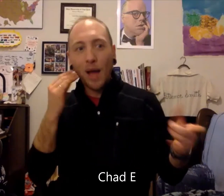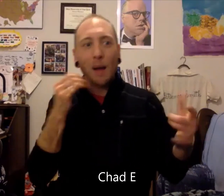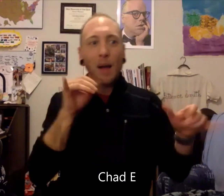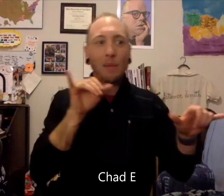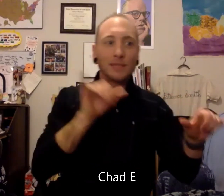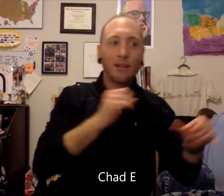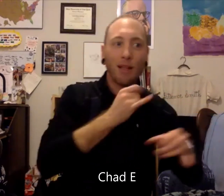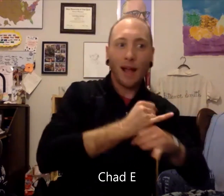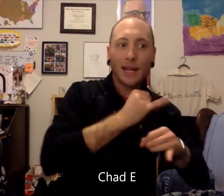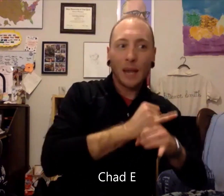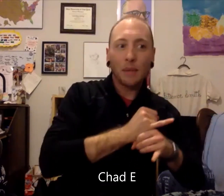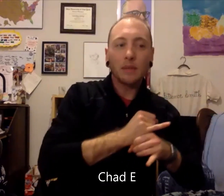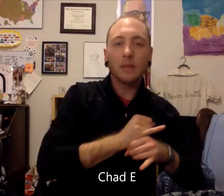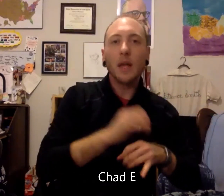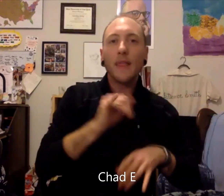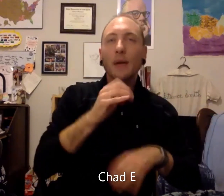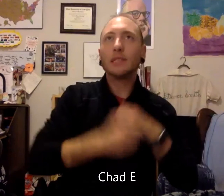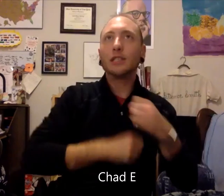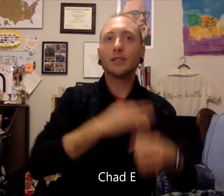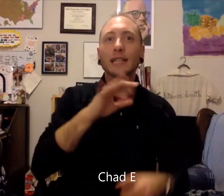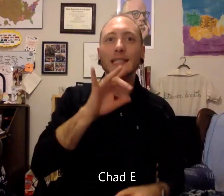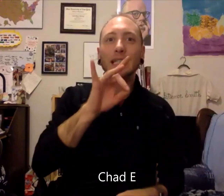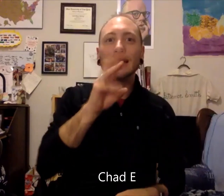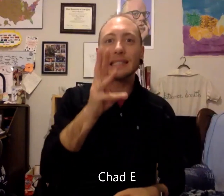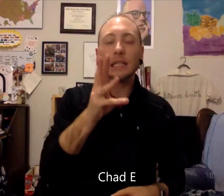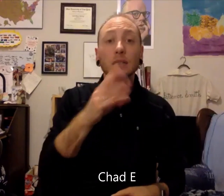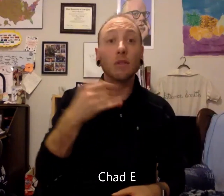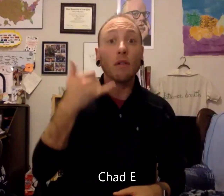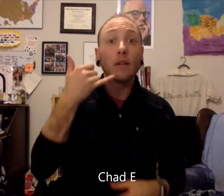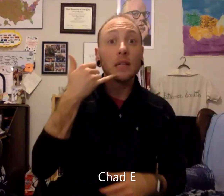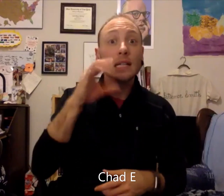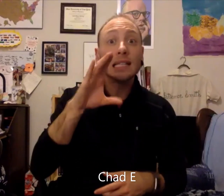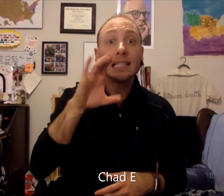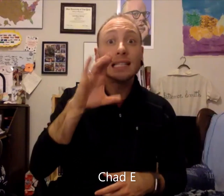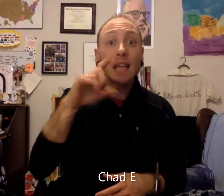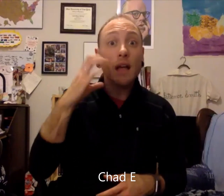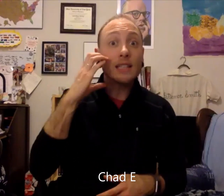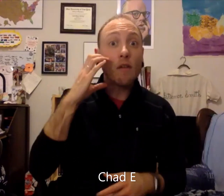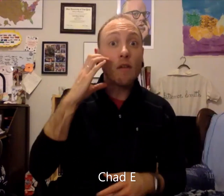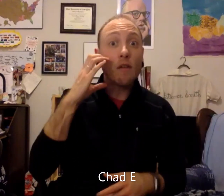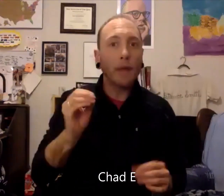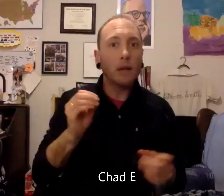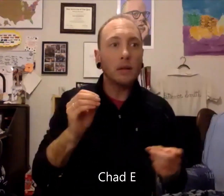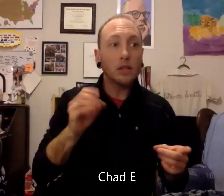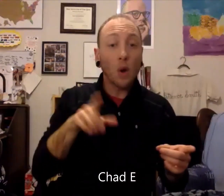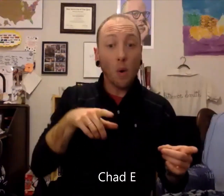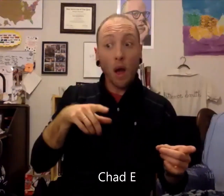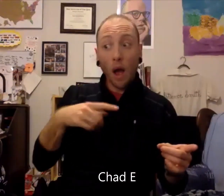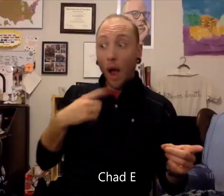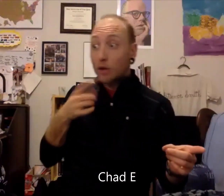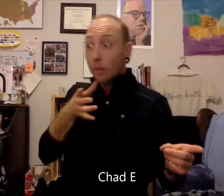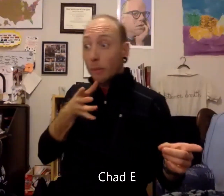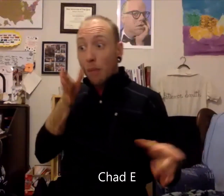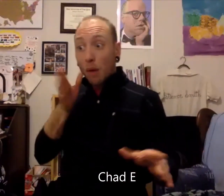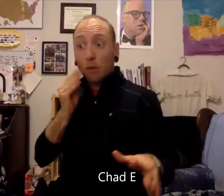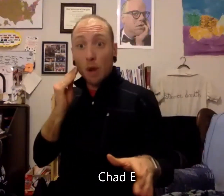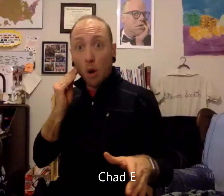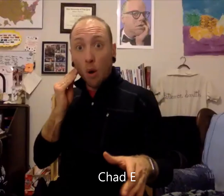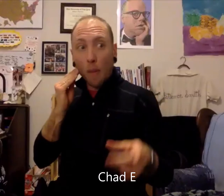cell phones. We didn't have stuff we have today. So, my mom was worried sick, and I, made the drive home to not a very warm